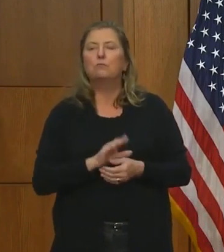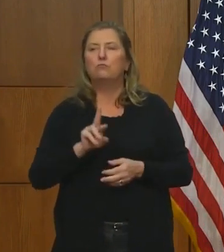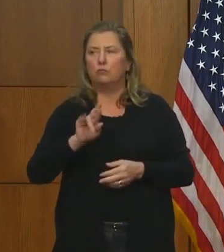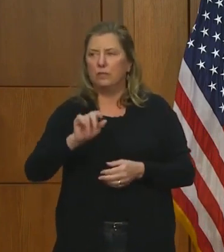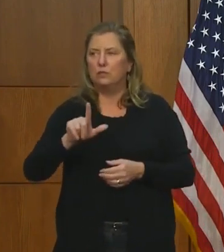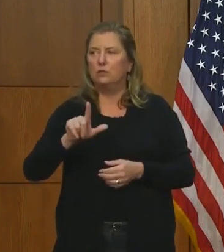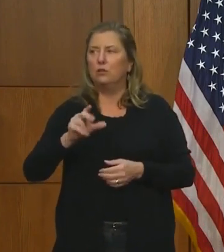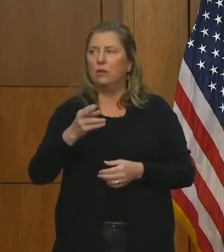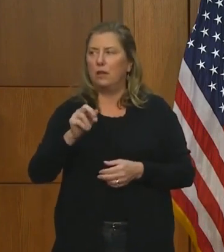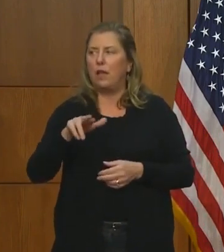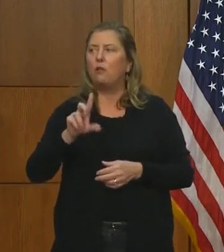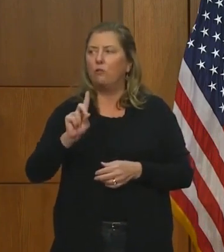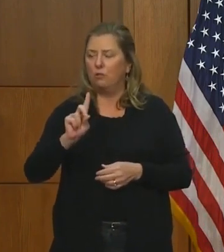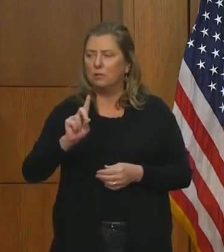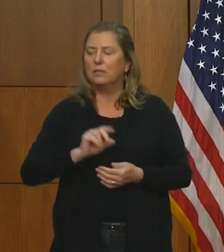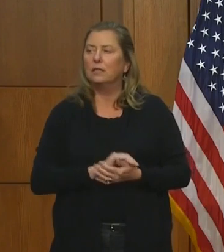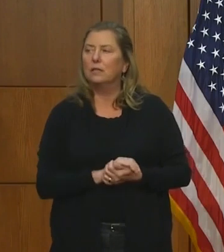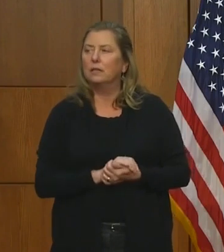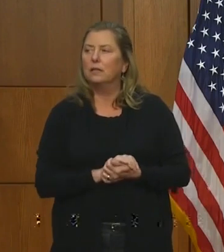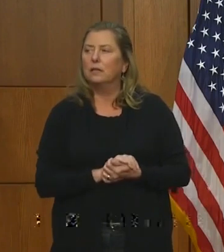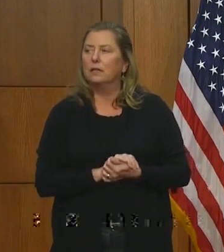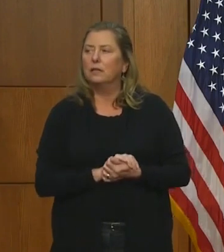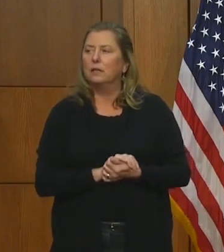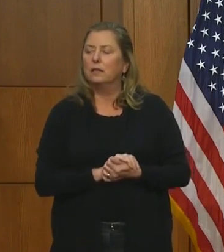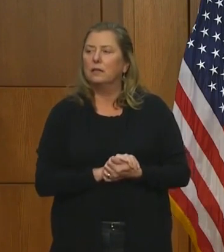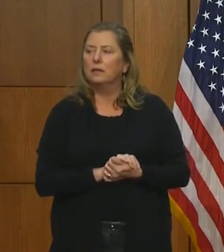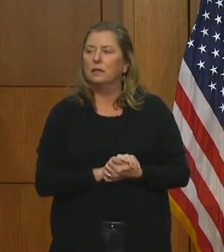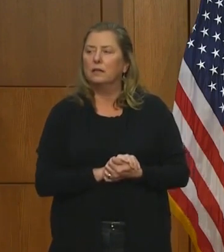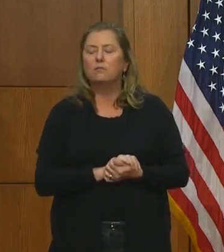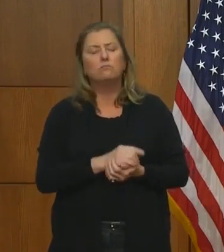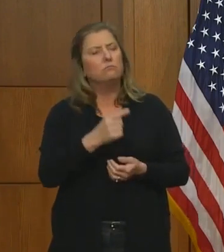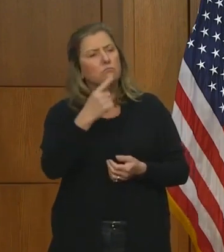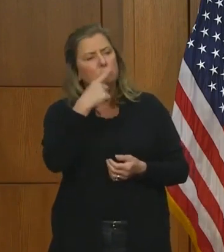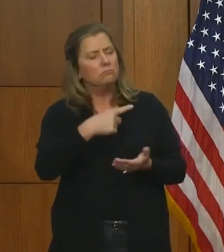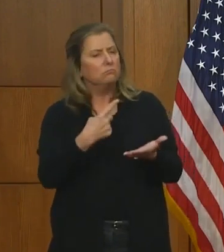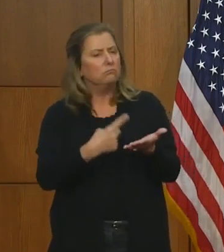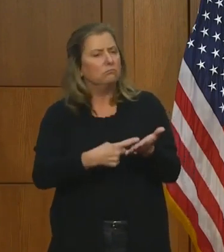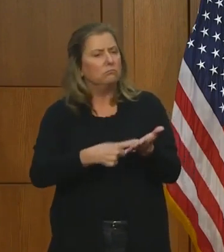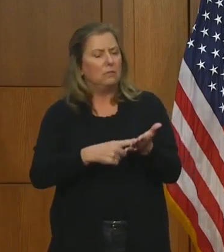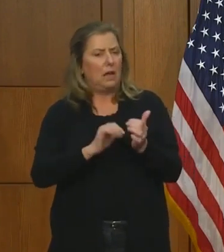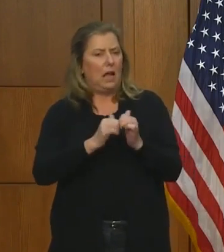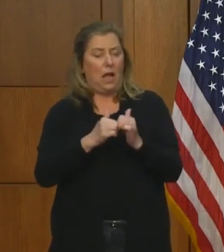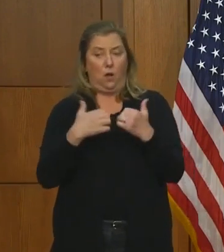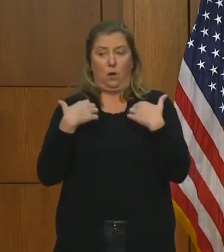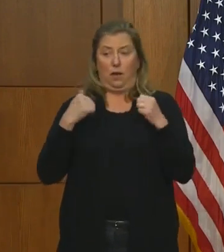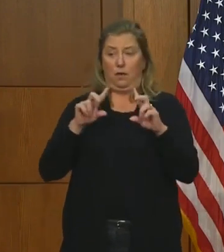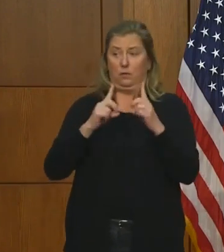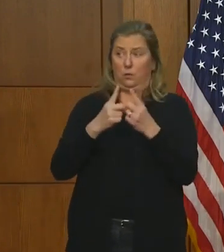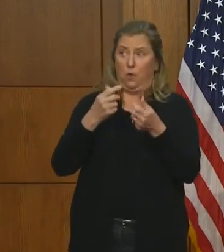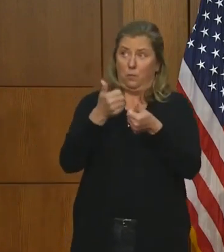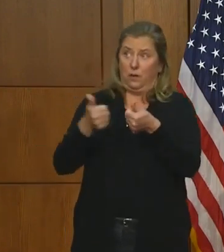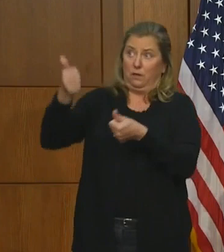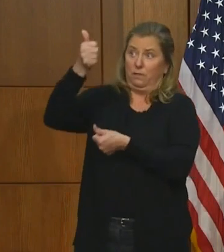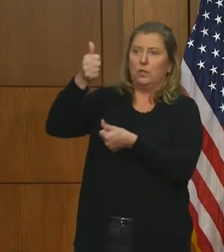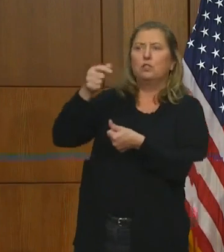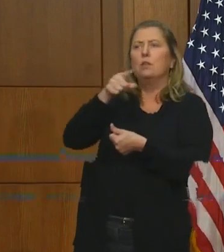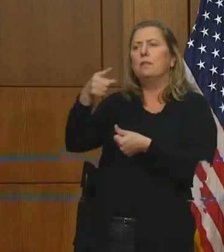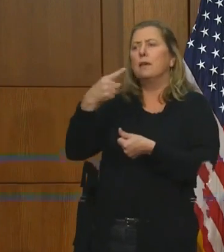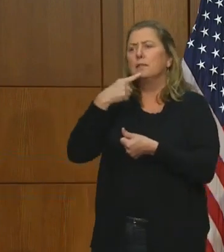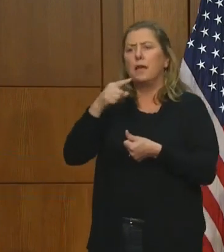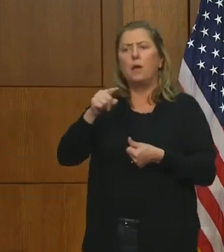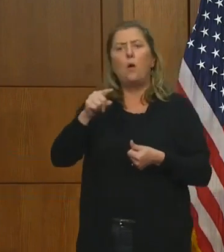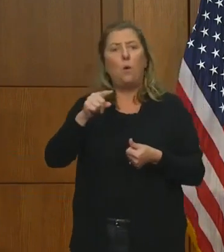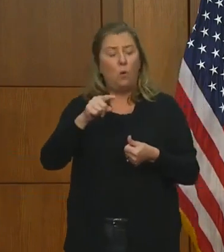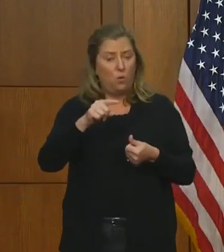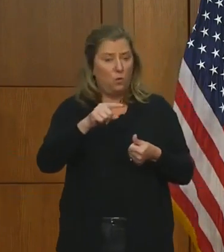Yes, thank you, Governor. I wanted to ask if you could discuss a little bit about the process of how health department officials stay in contact once a